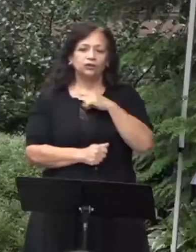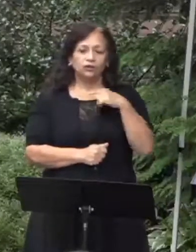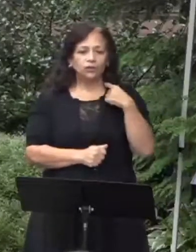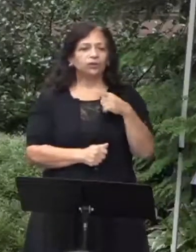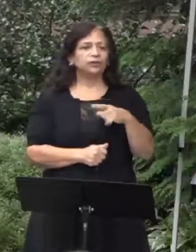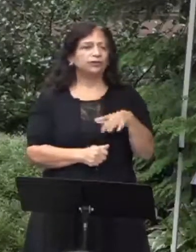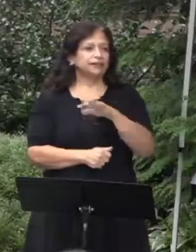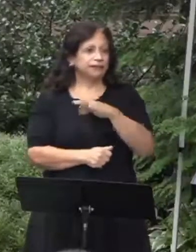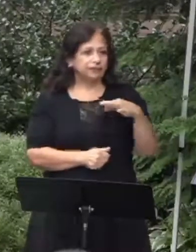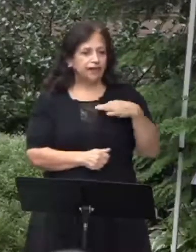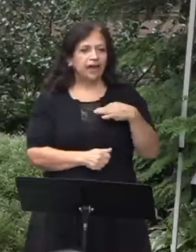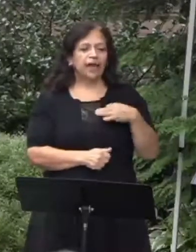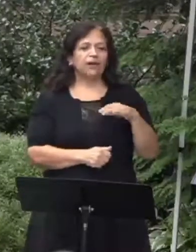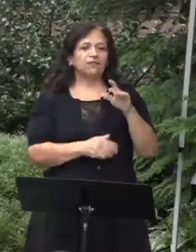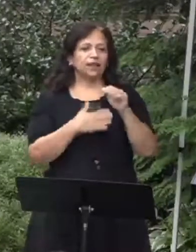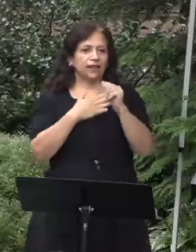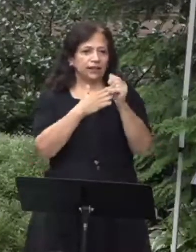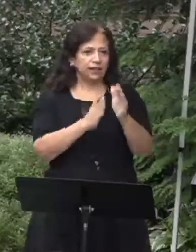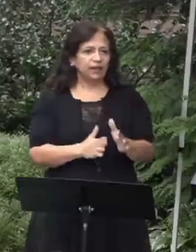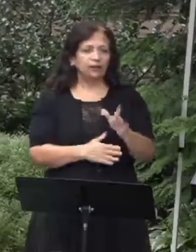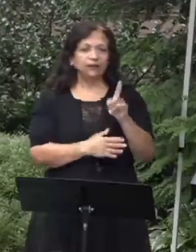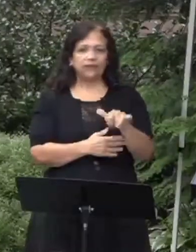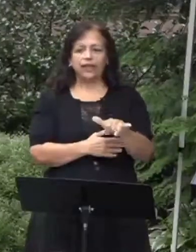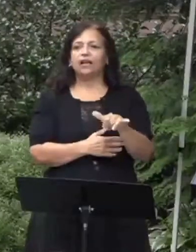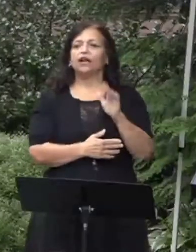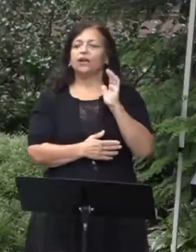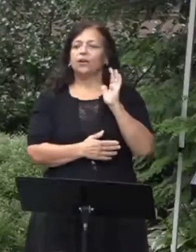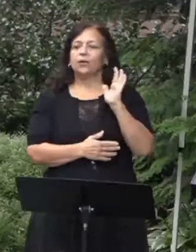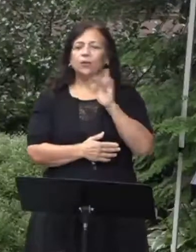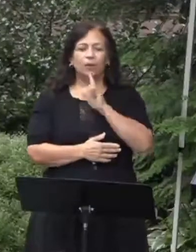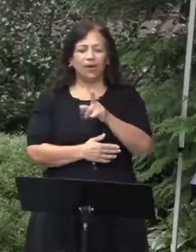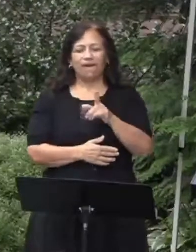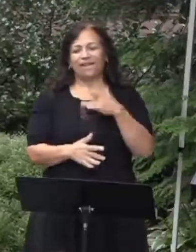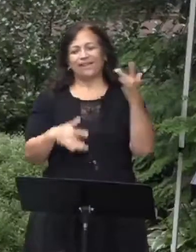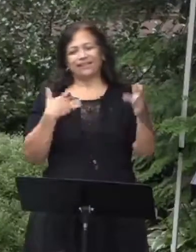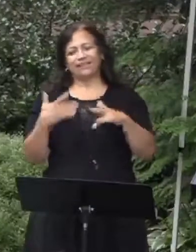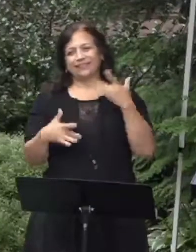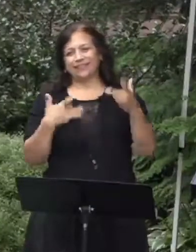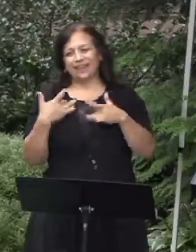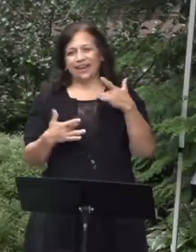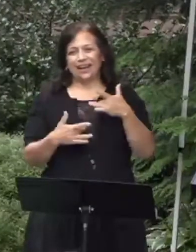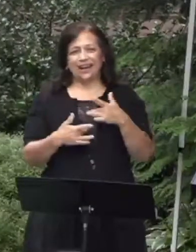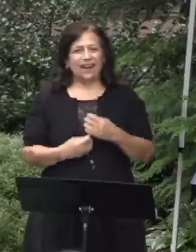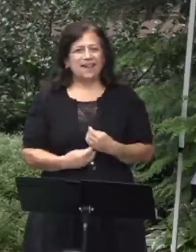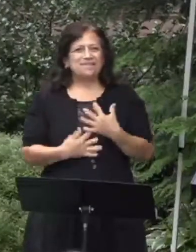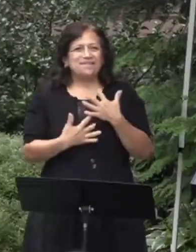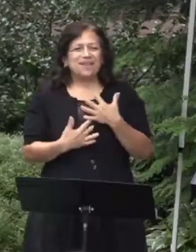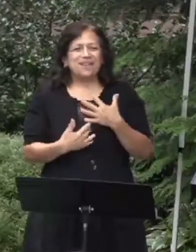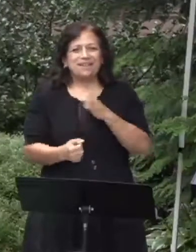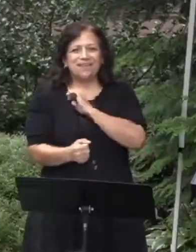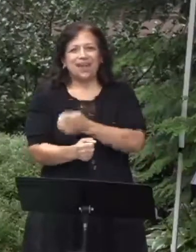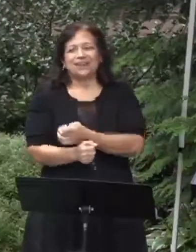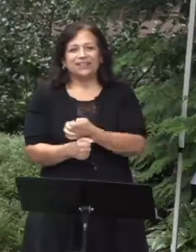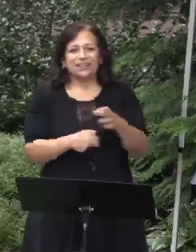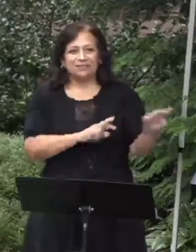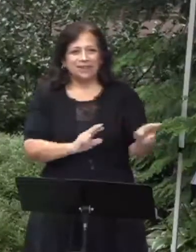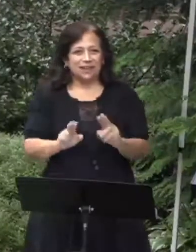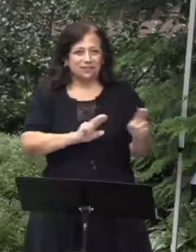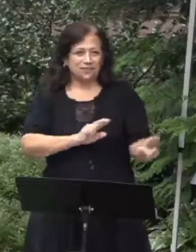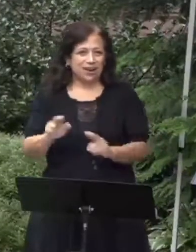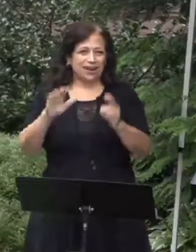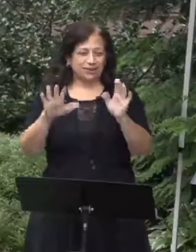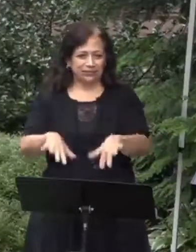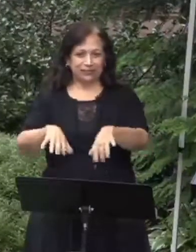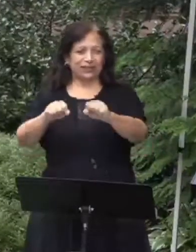lay leaders, we are so excited. So excited and filled with energy as we get ready to